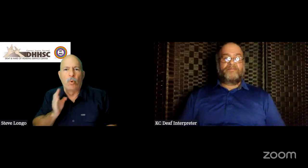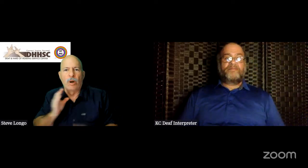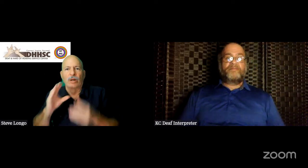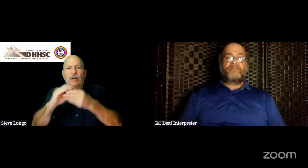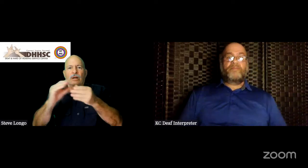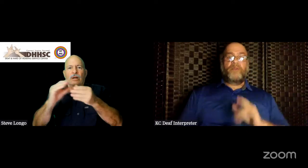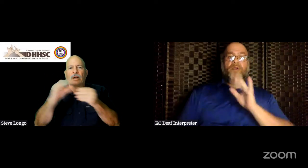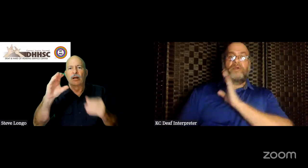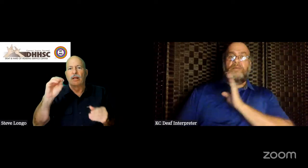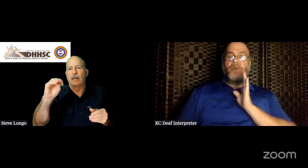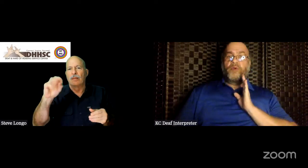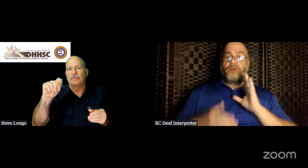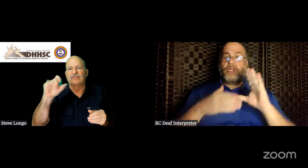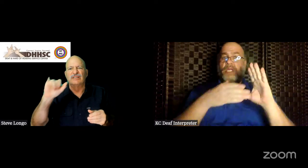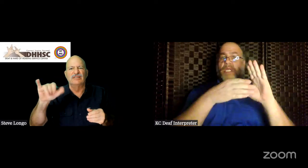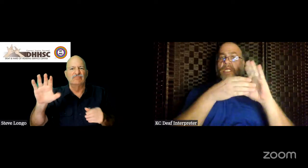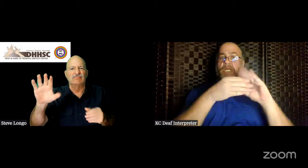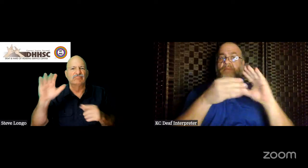All right.